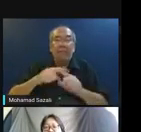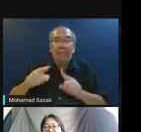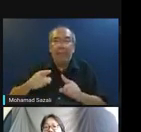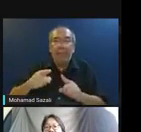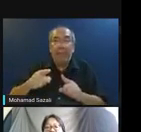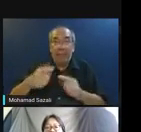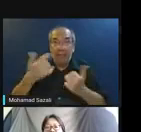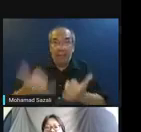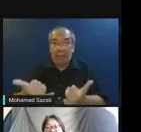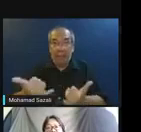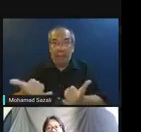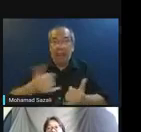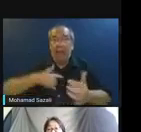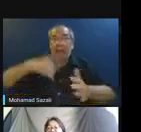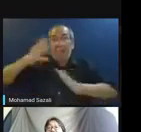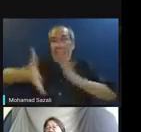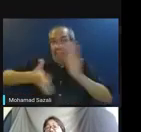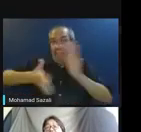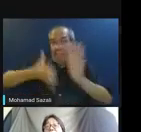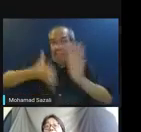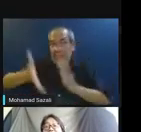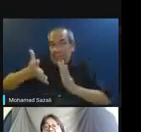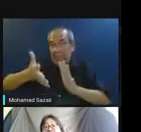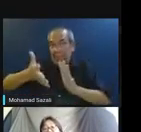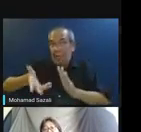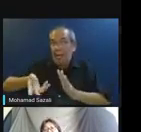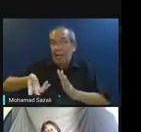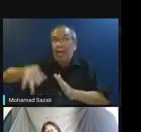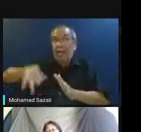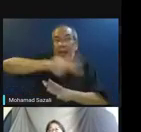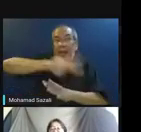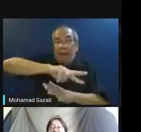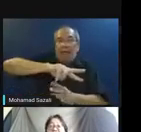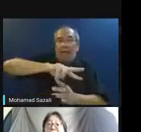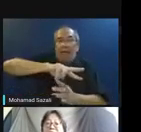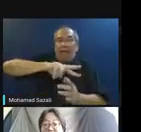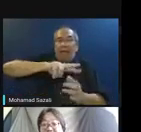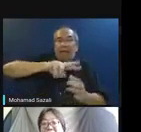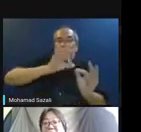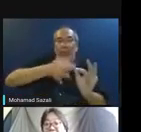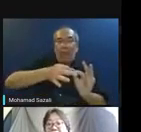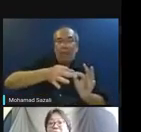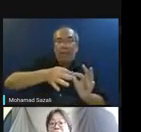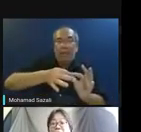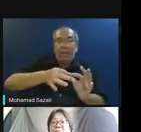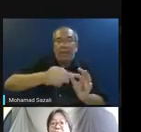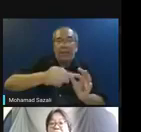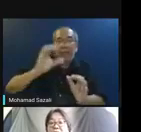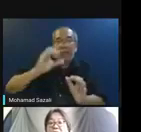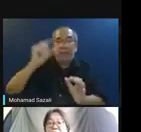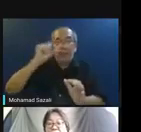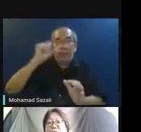express feelings about sadness, then we can also use, in sign language to express our sadness.